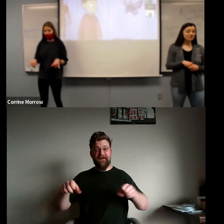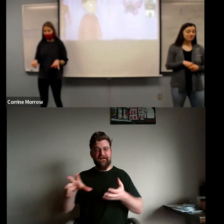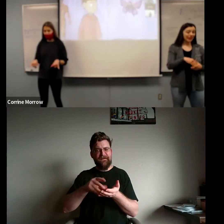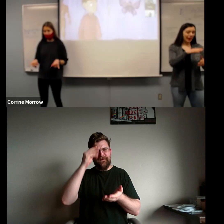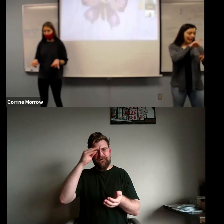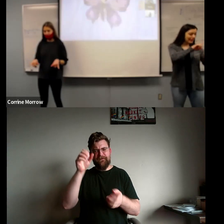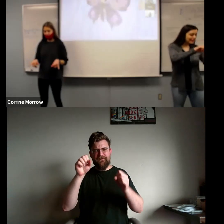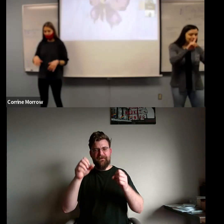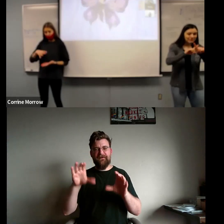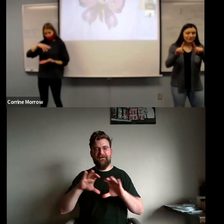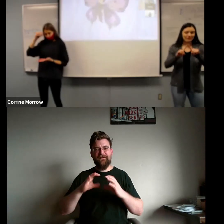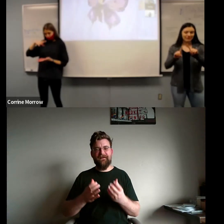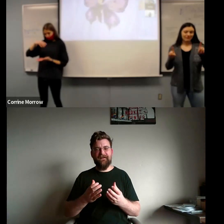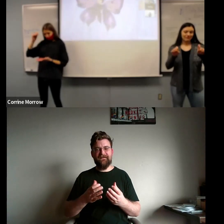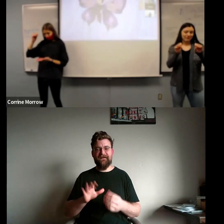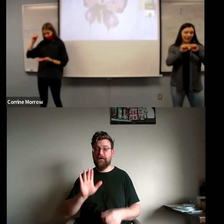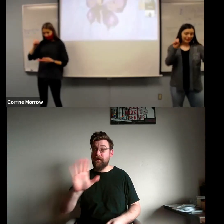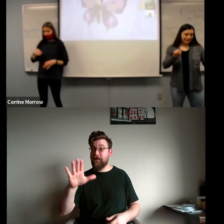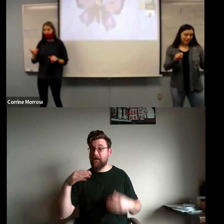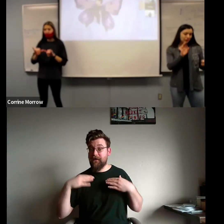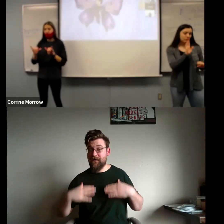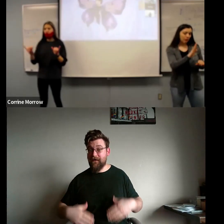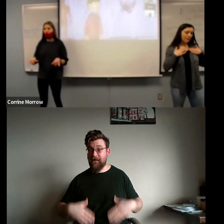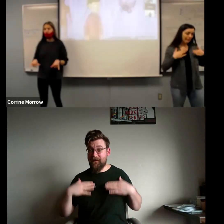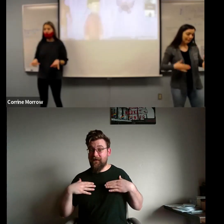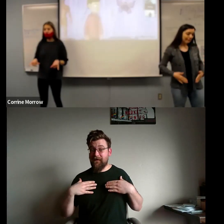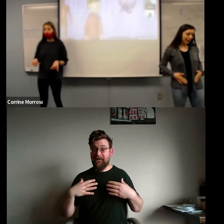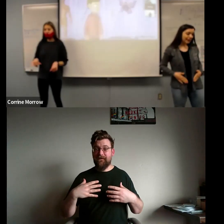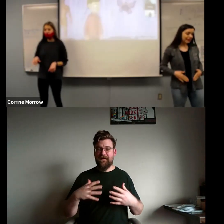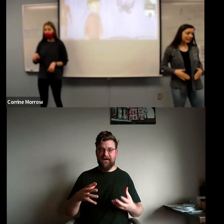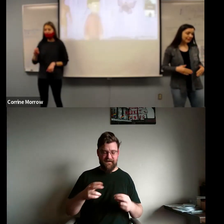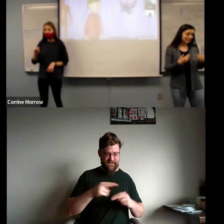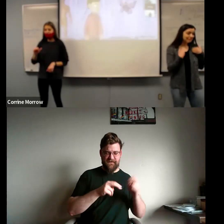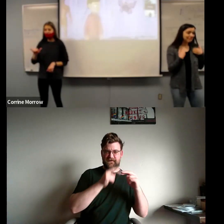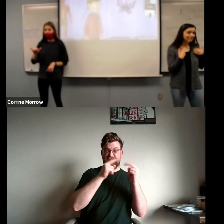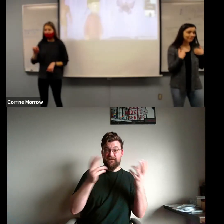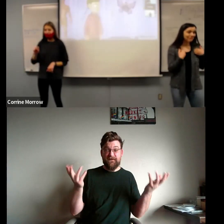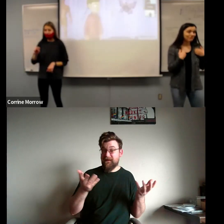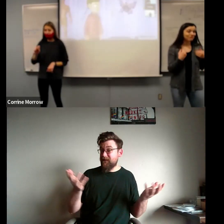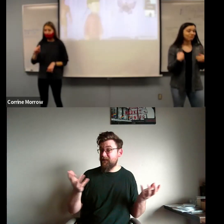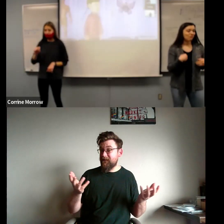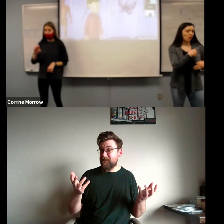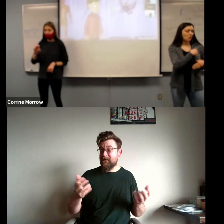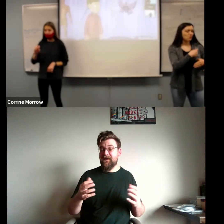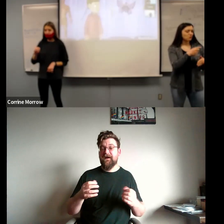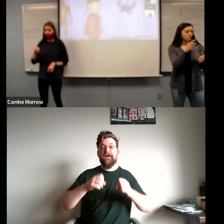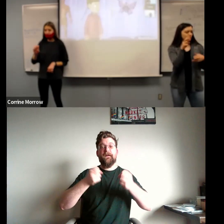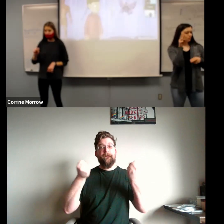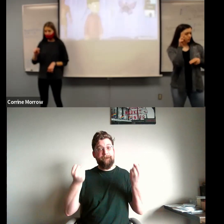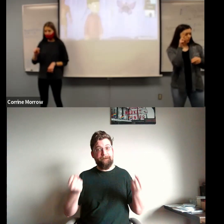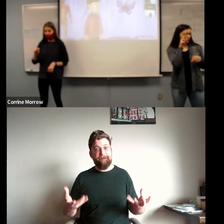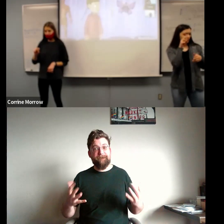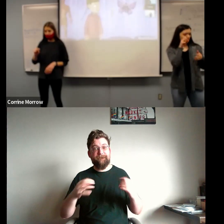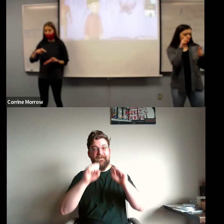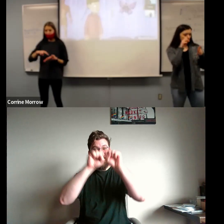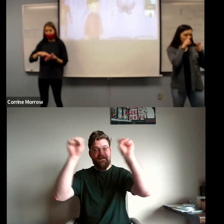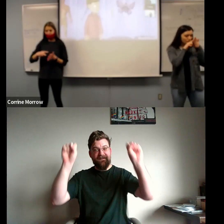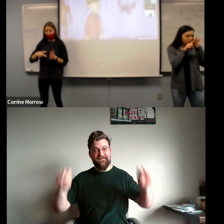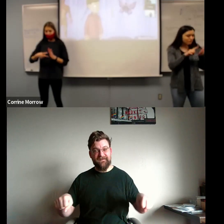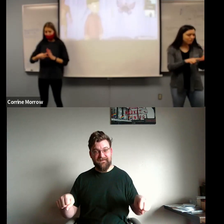systems. Here at the Body Systems Learning Center, we'll take a look at how some of the systems in your body work together to keep you